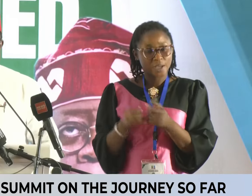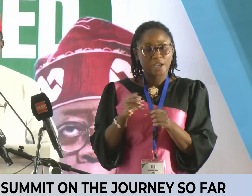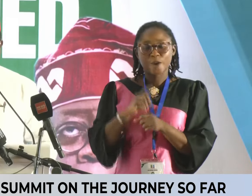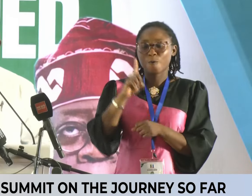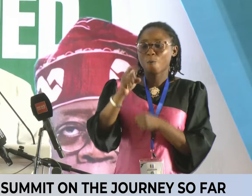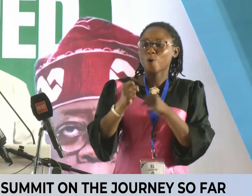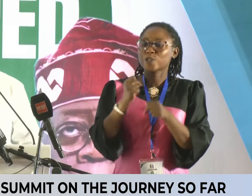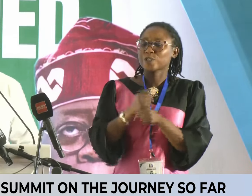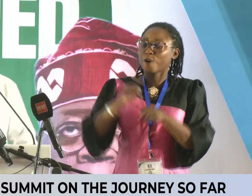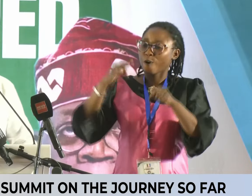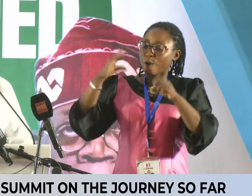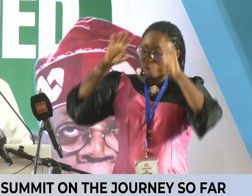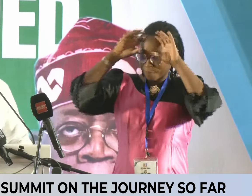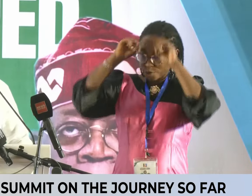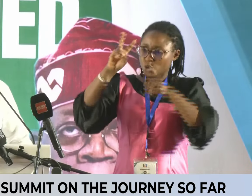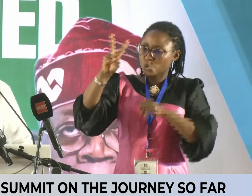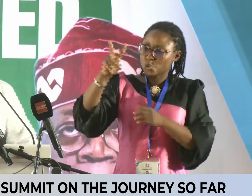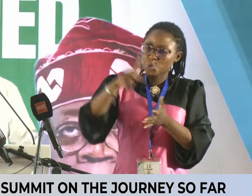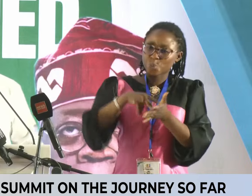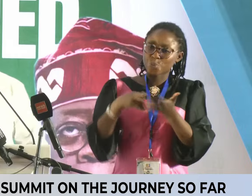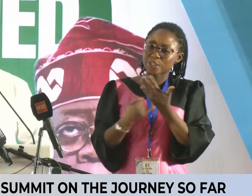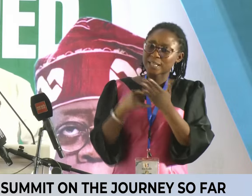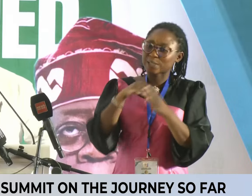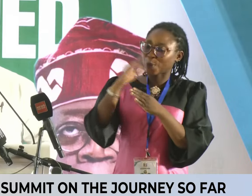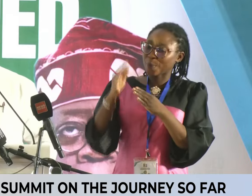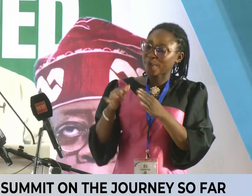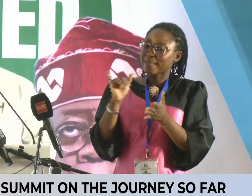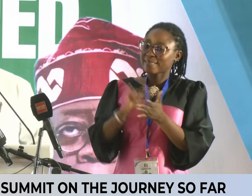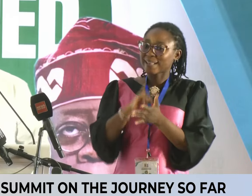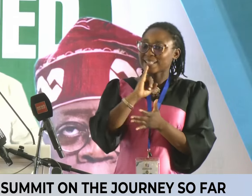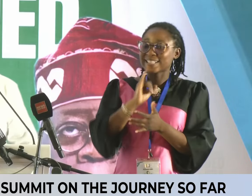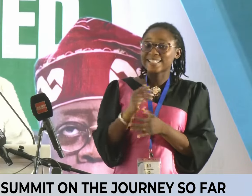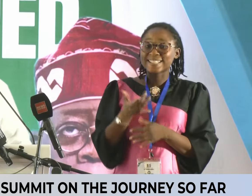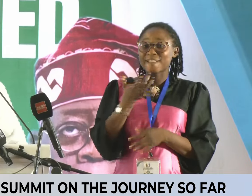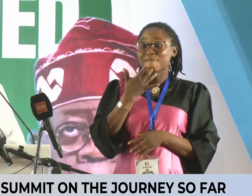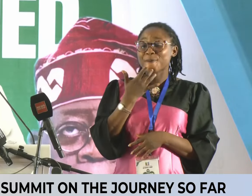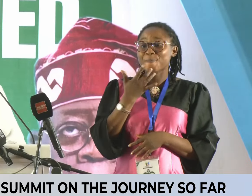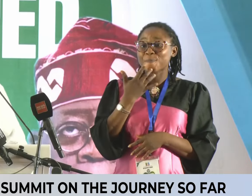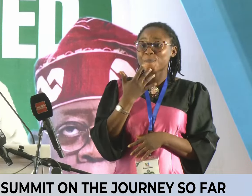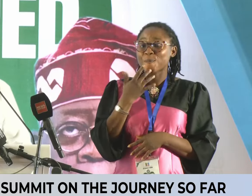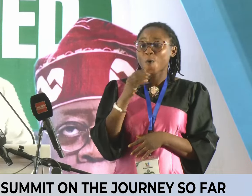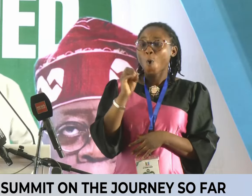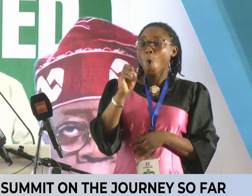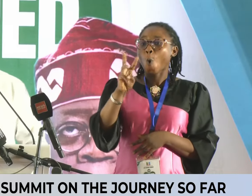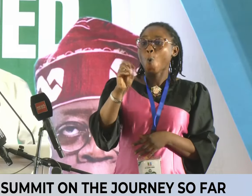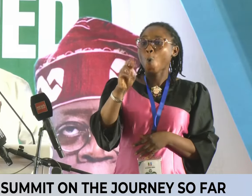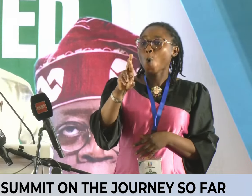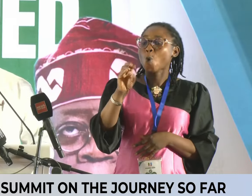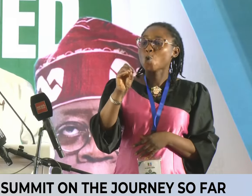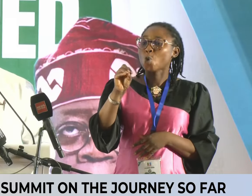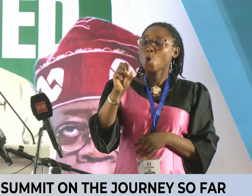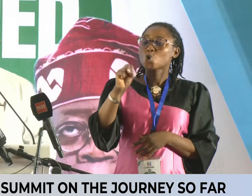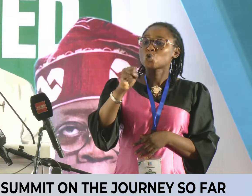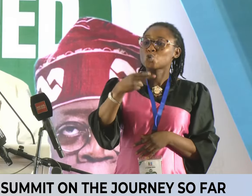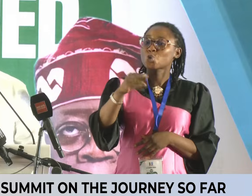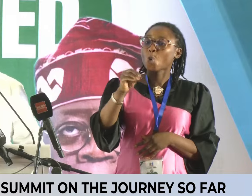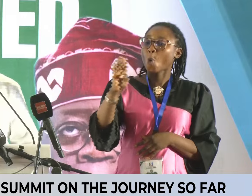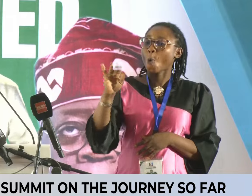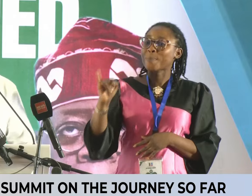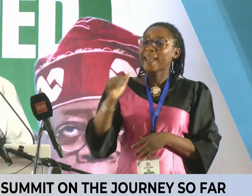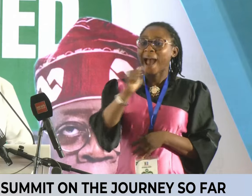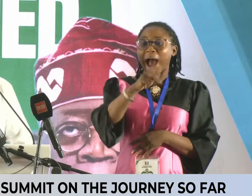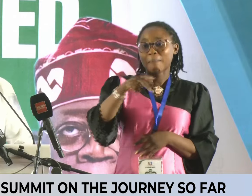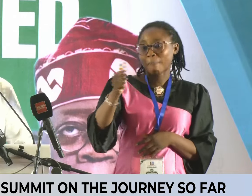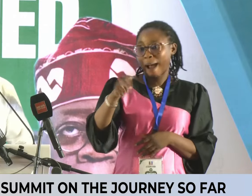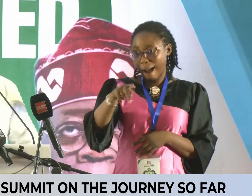Mr. President, 2 projects were completed, and that's the famous Oboronshoki Apapa that defies all kind of